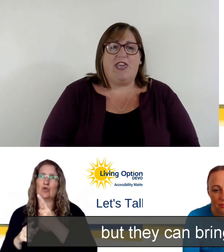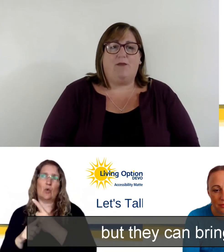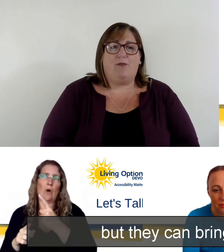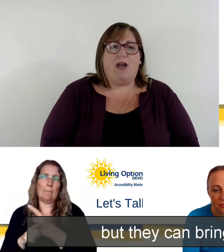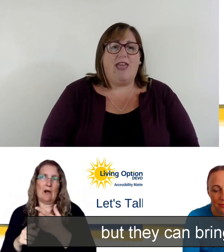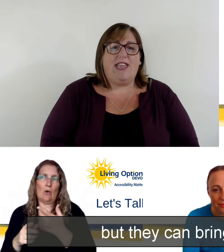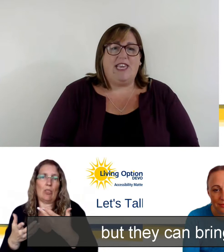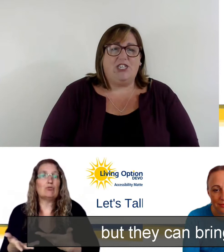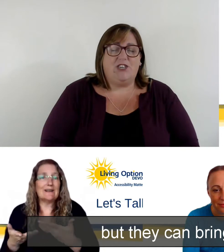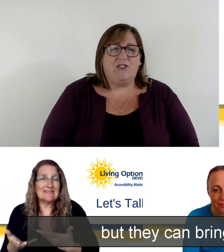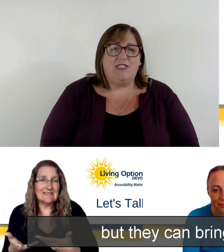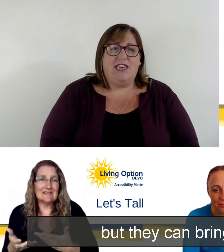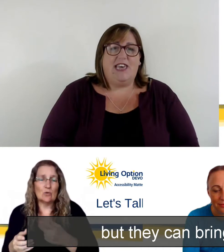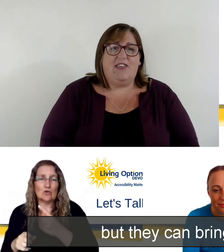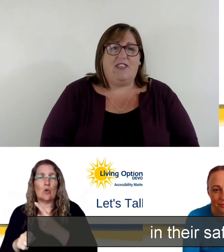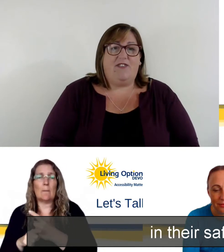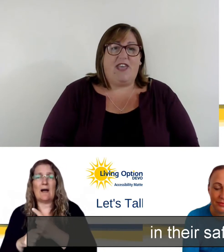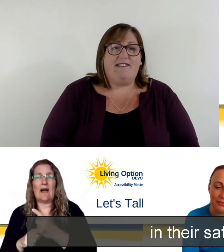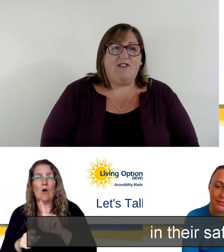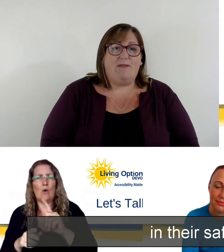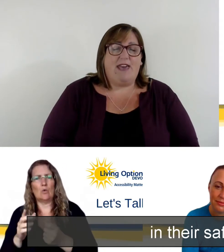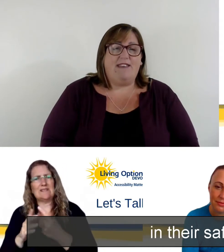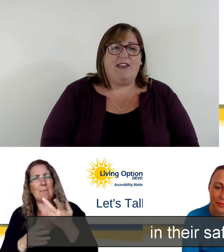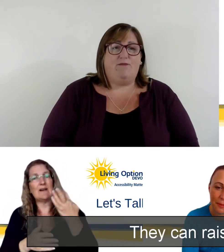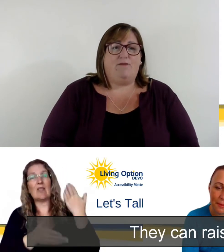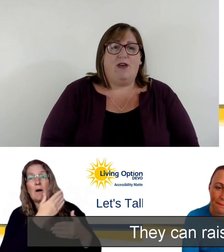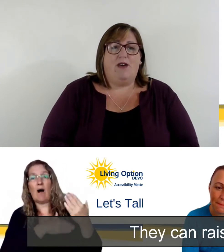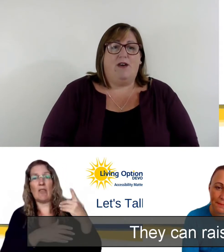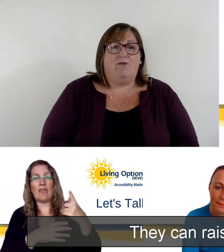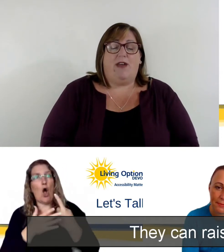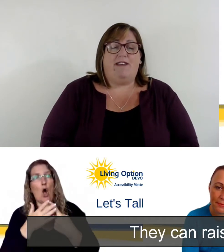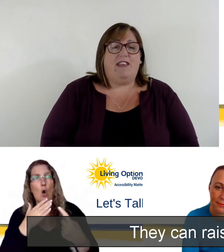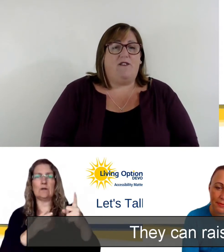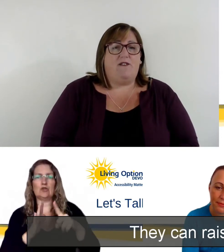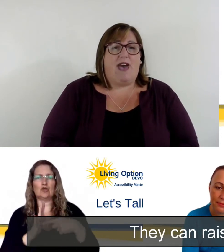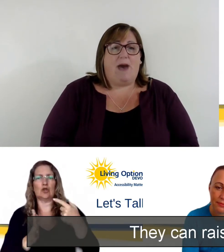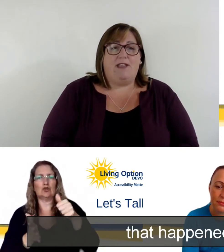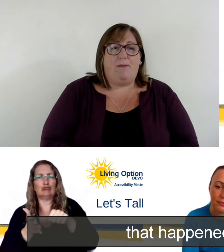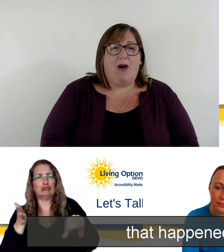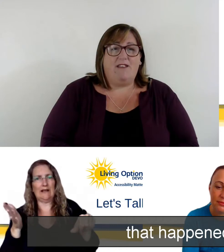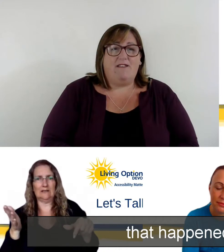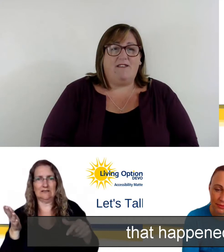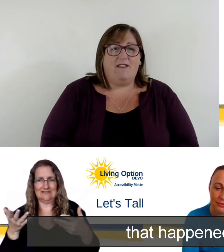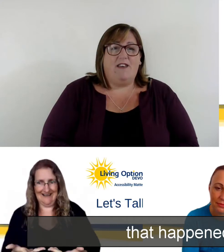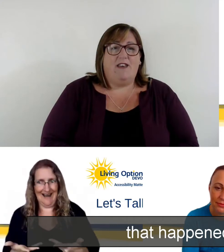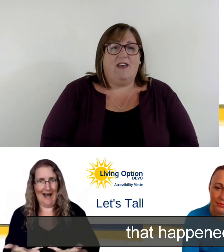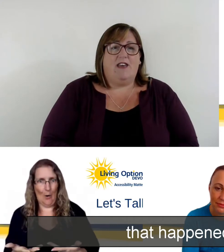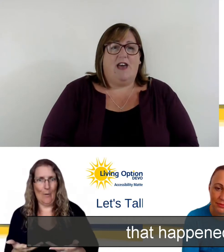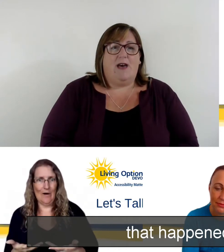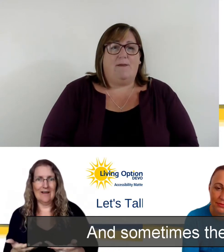to, but they can bring up any issues in their safe space. They can raise things that have happened in the